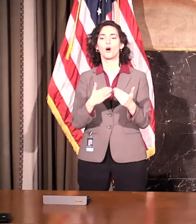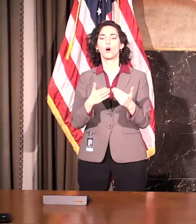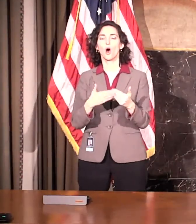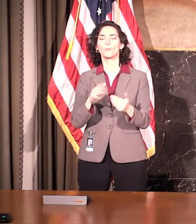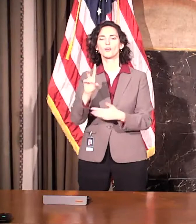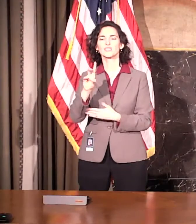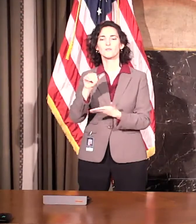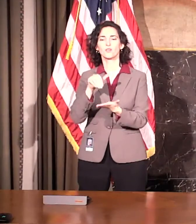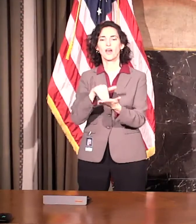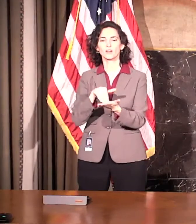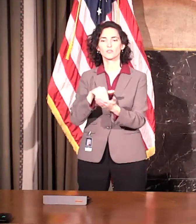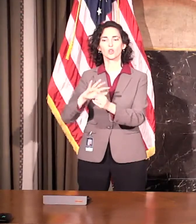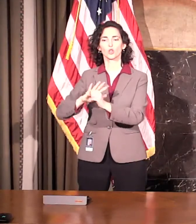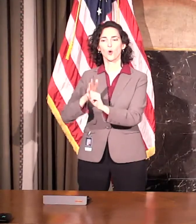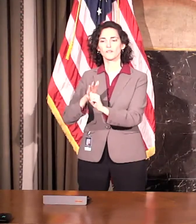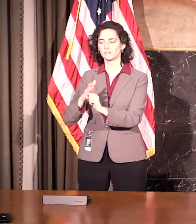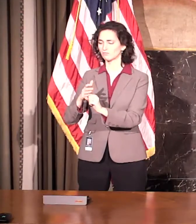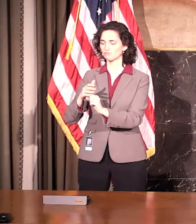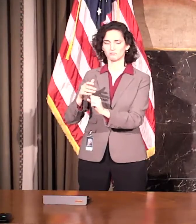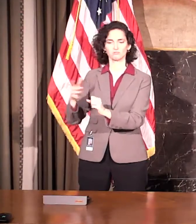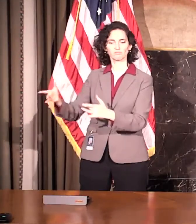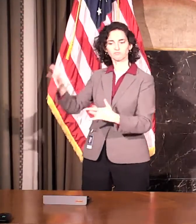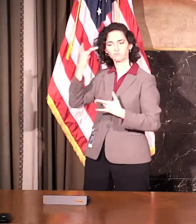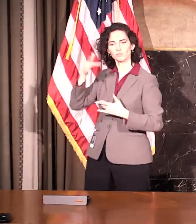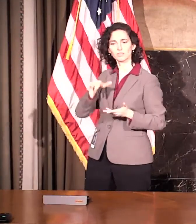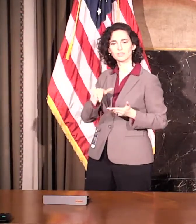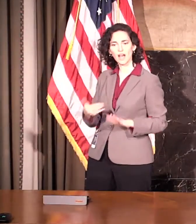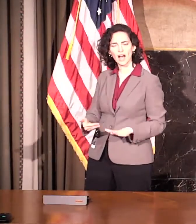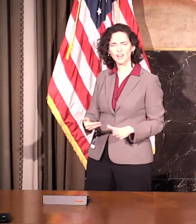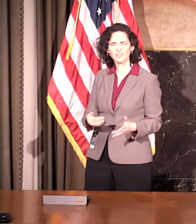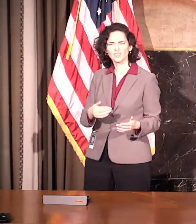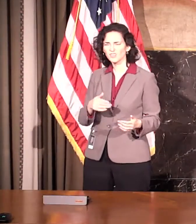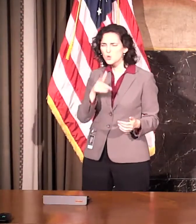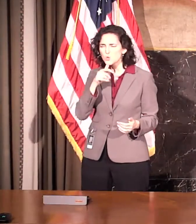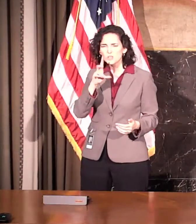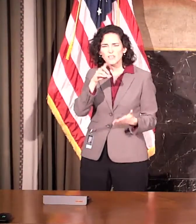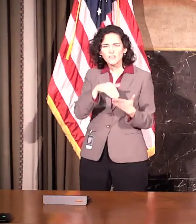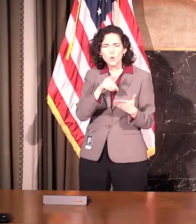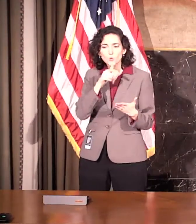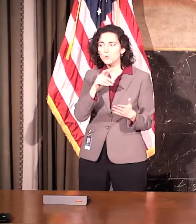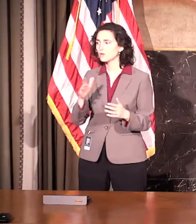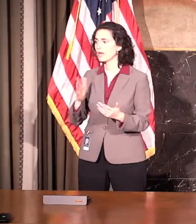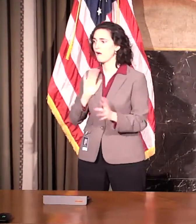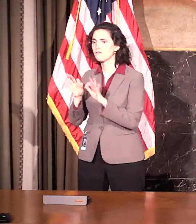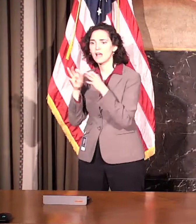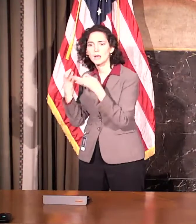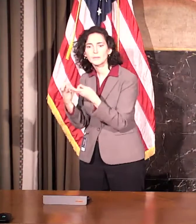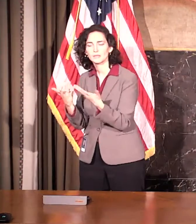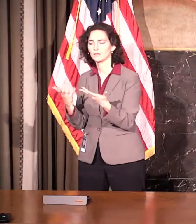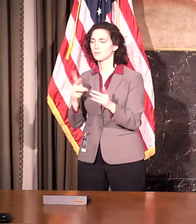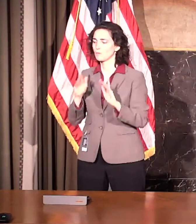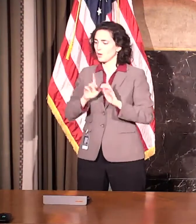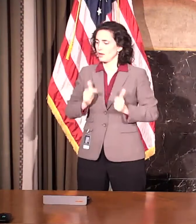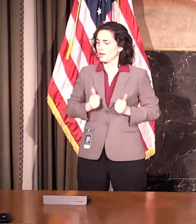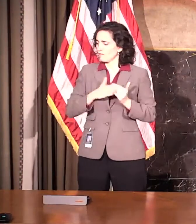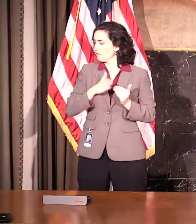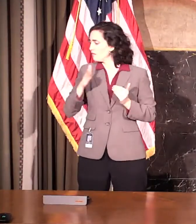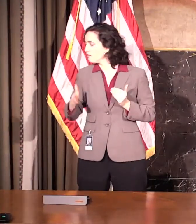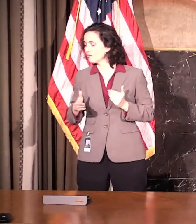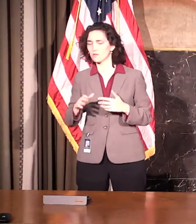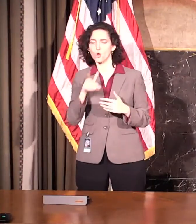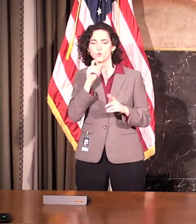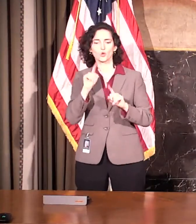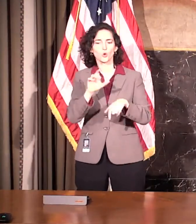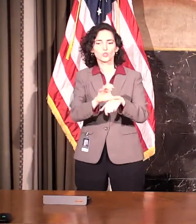from COVID-19. Those are our family members, our neighbors, our church members that we